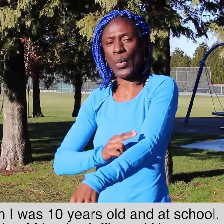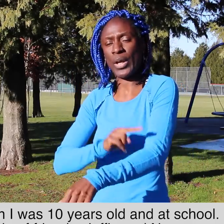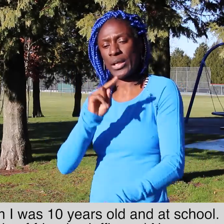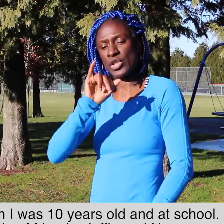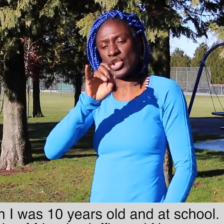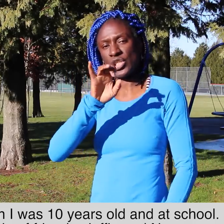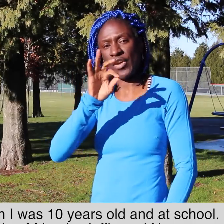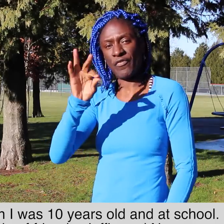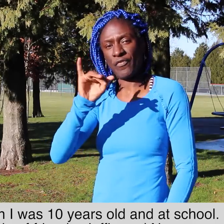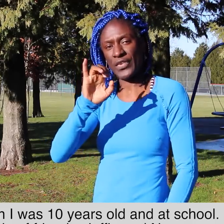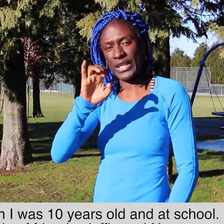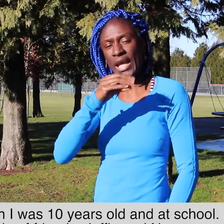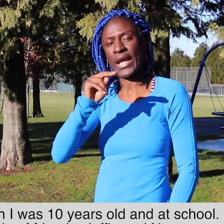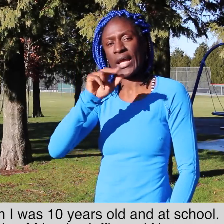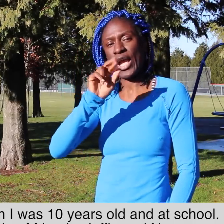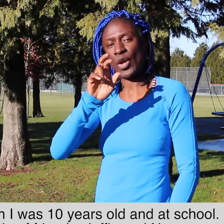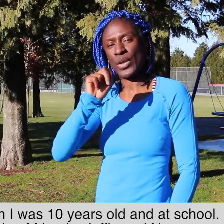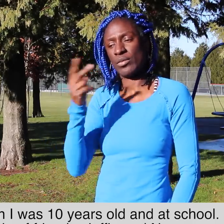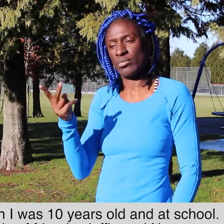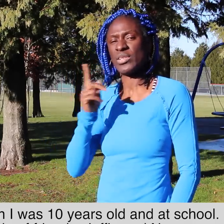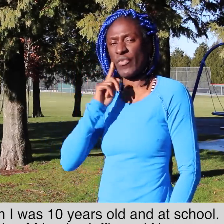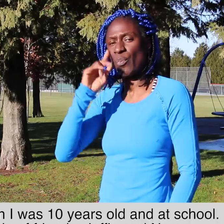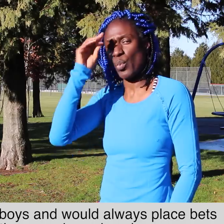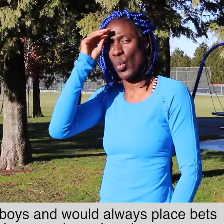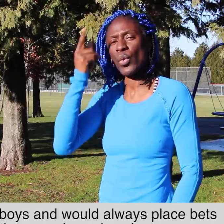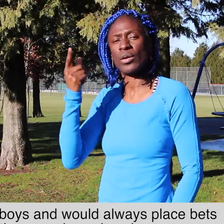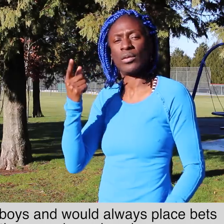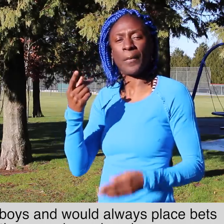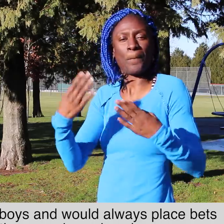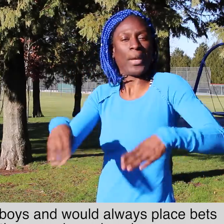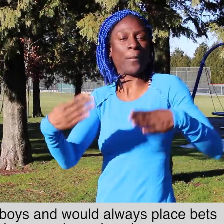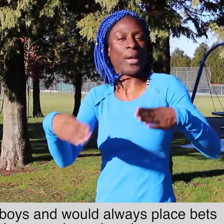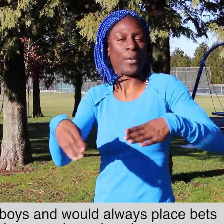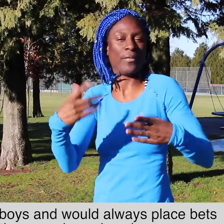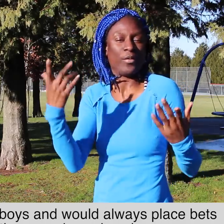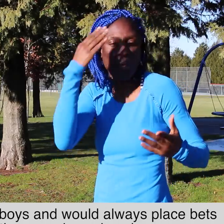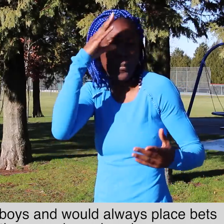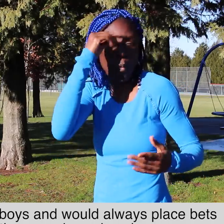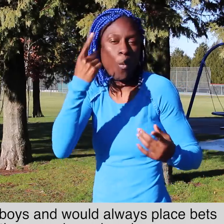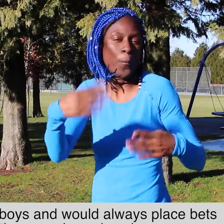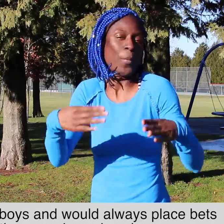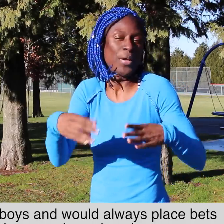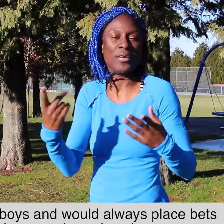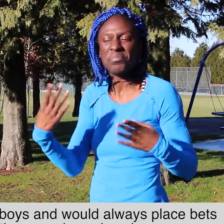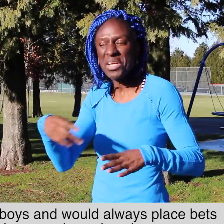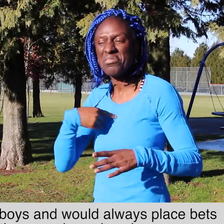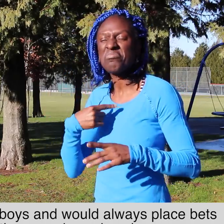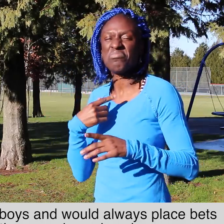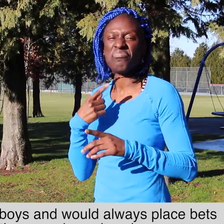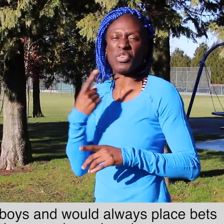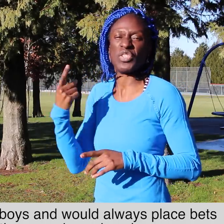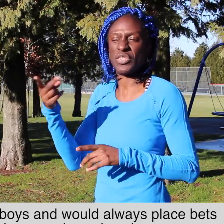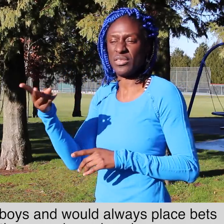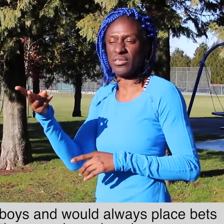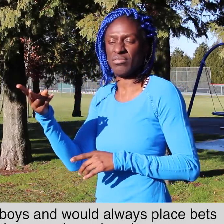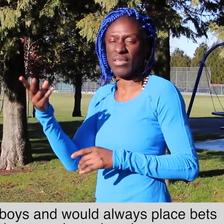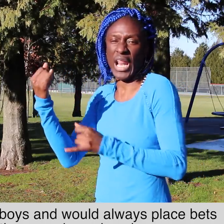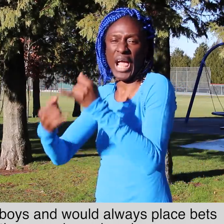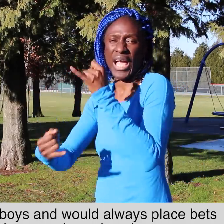had a couple of really good friends, Jeffy and Naren. They were both boys and they would always place bets with each other.